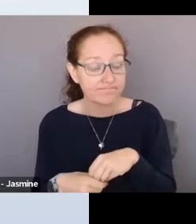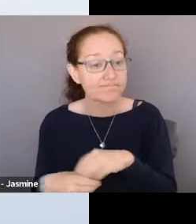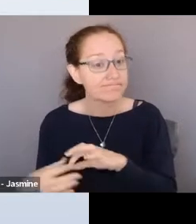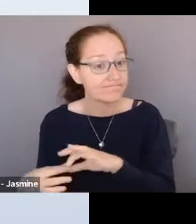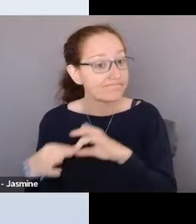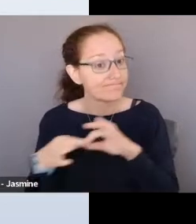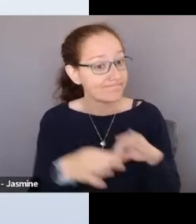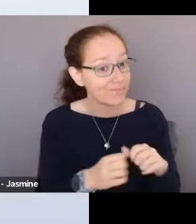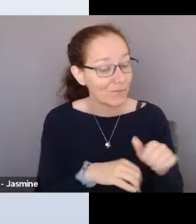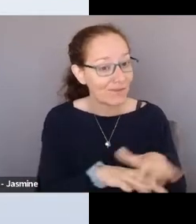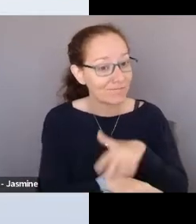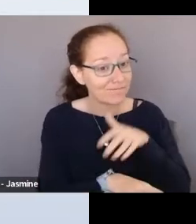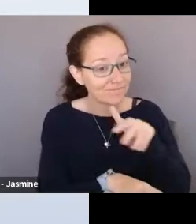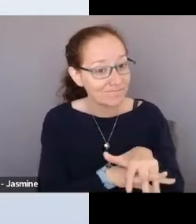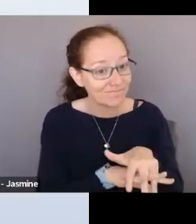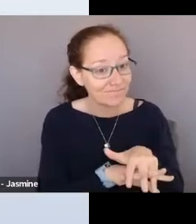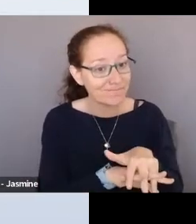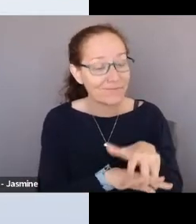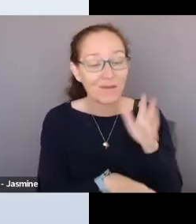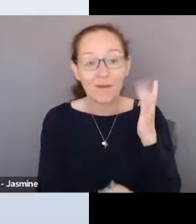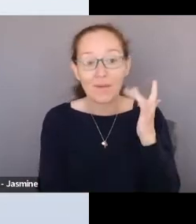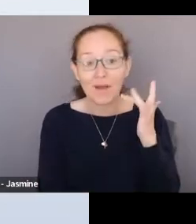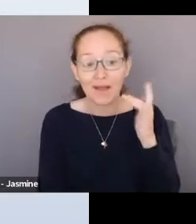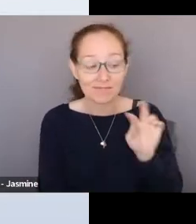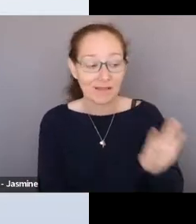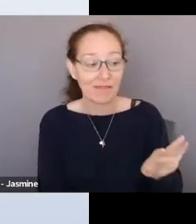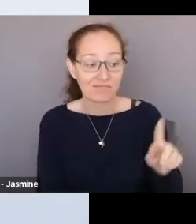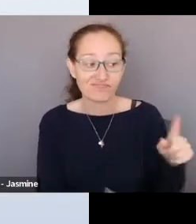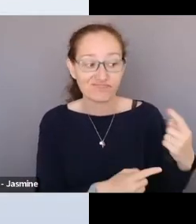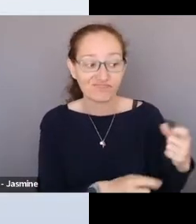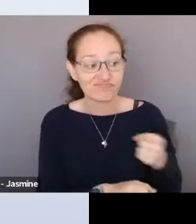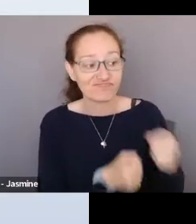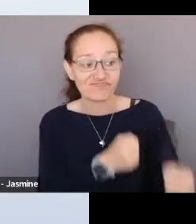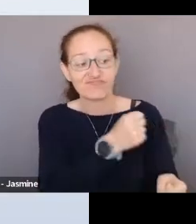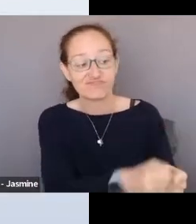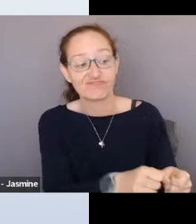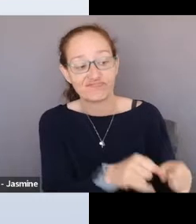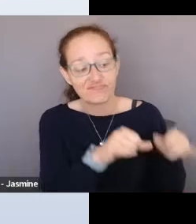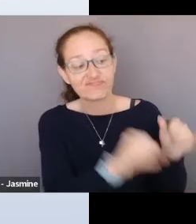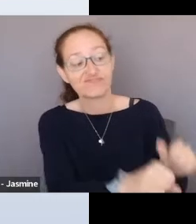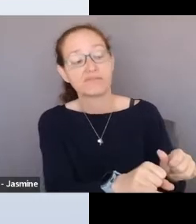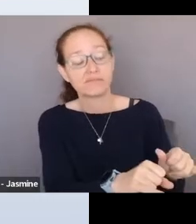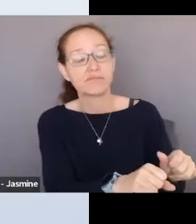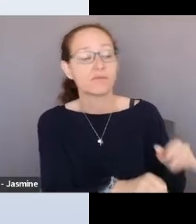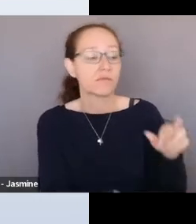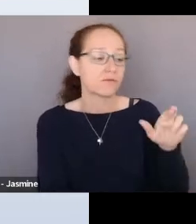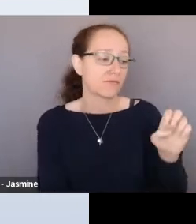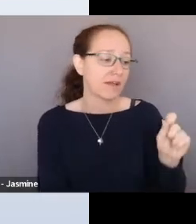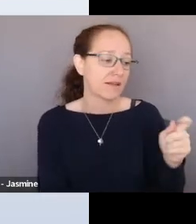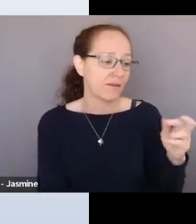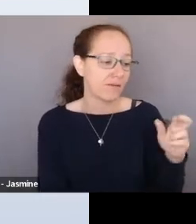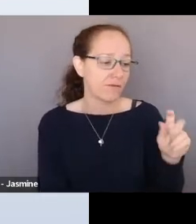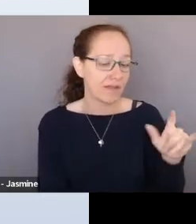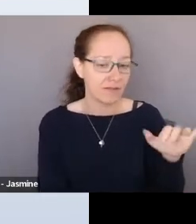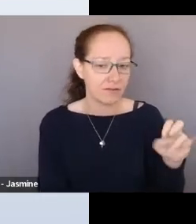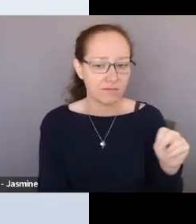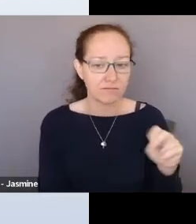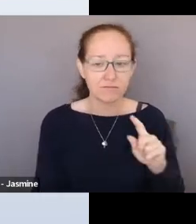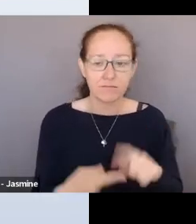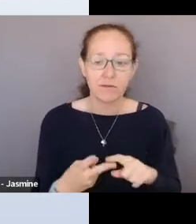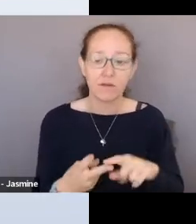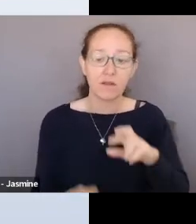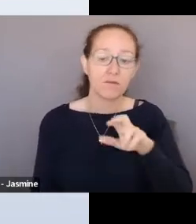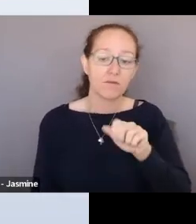been relegated to reservations. Ceasing radioactive production, relevant given energy